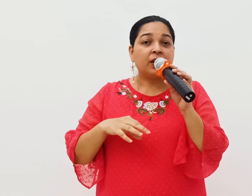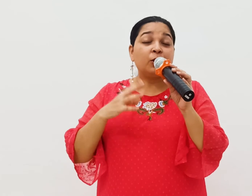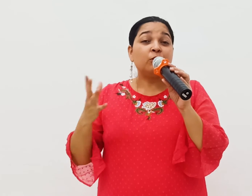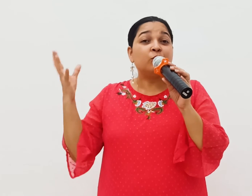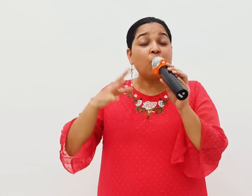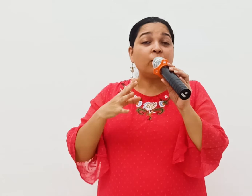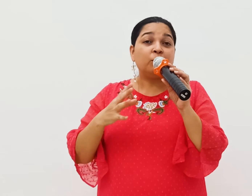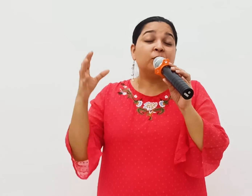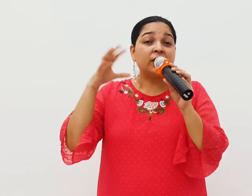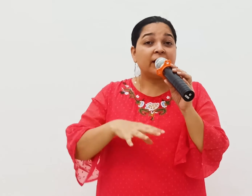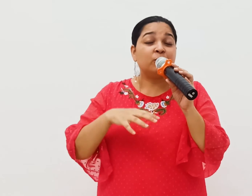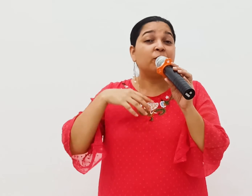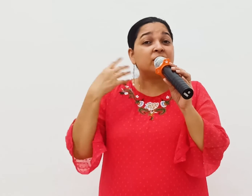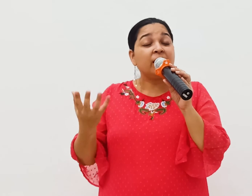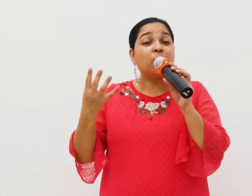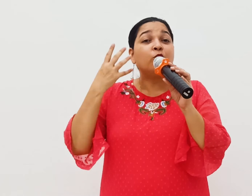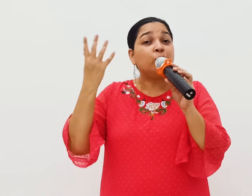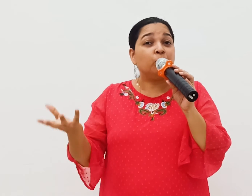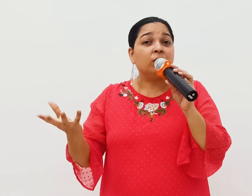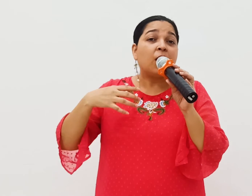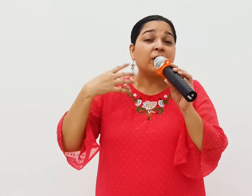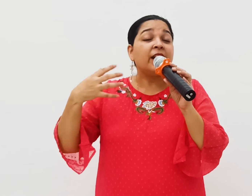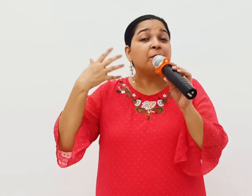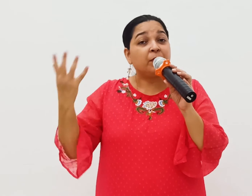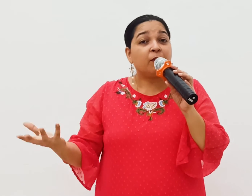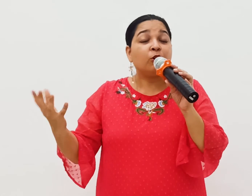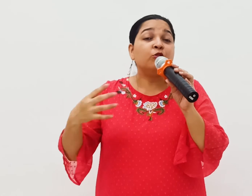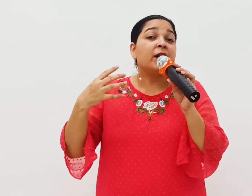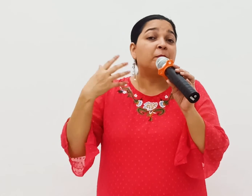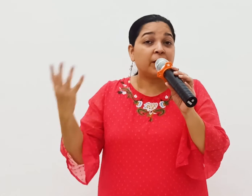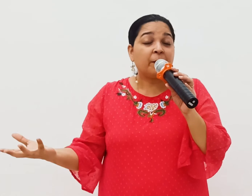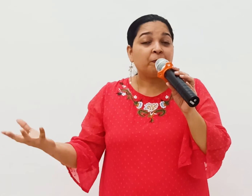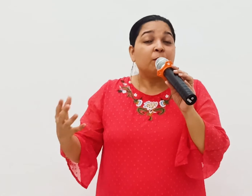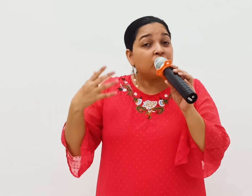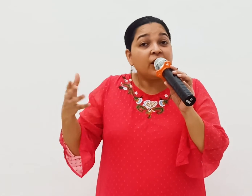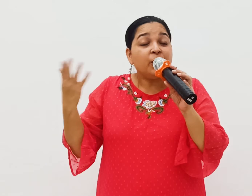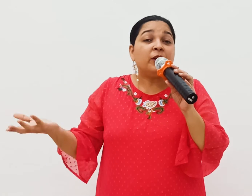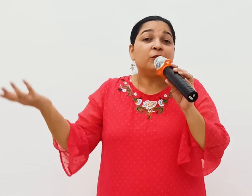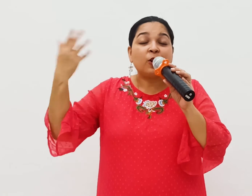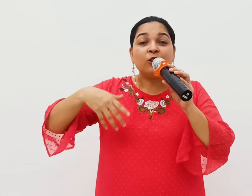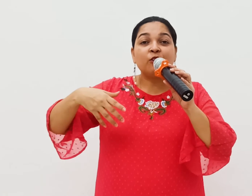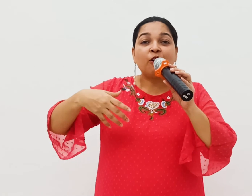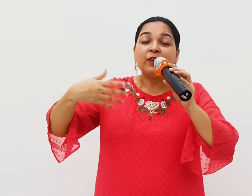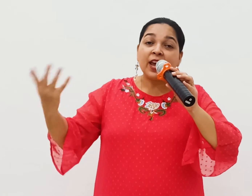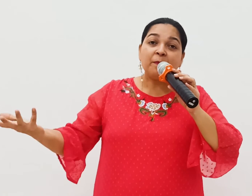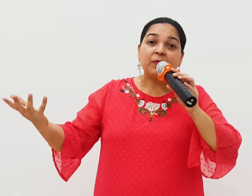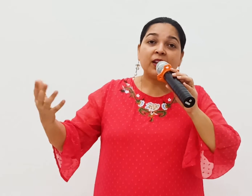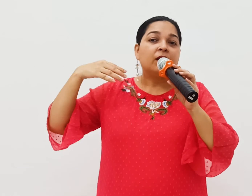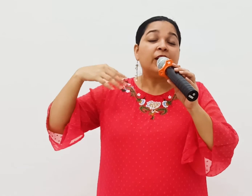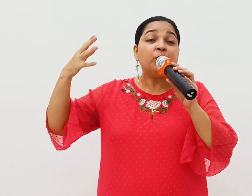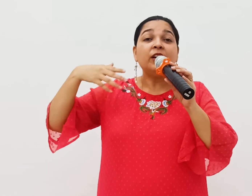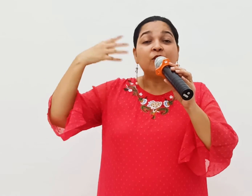him. It was God who sent. So he was thinking what to do. How can I pray? What should I pray? Because he knew it is because of